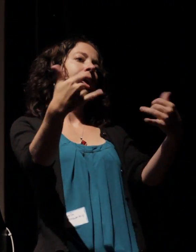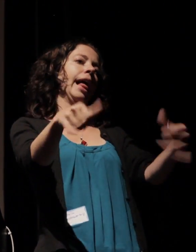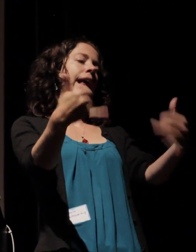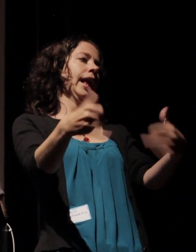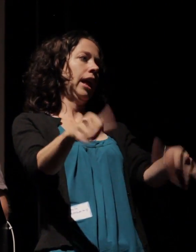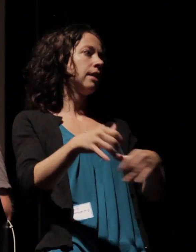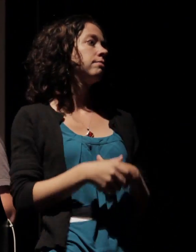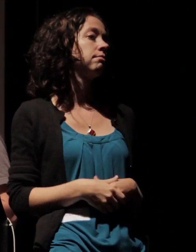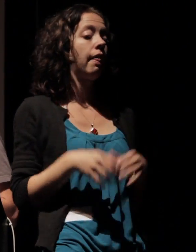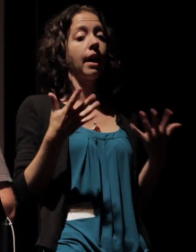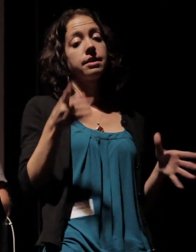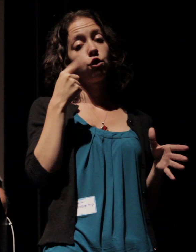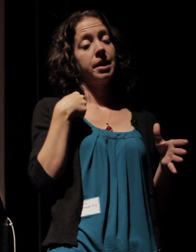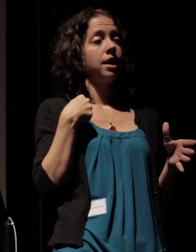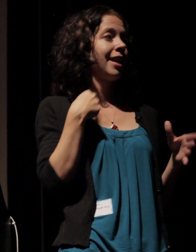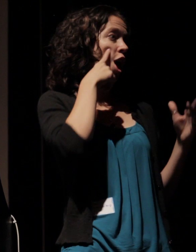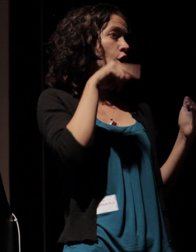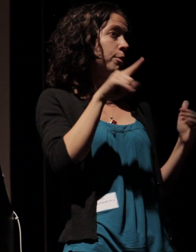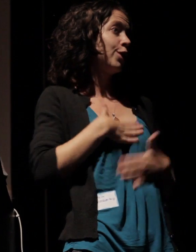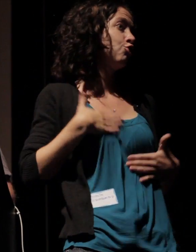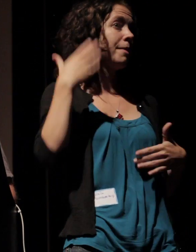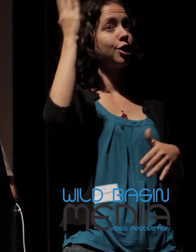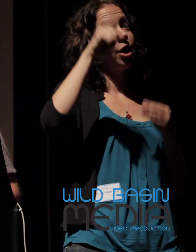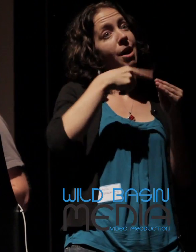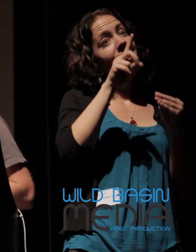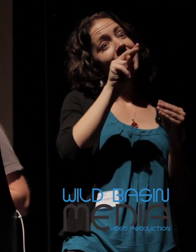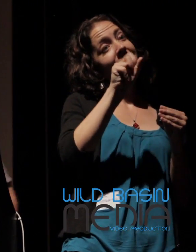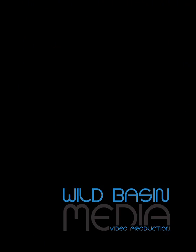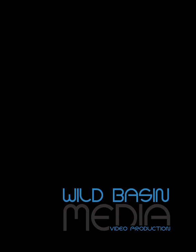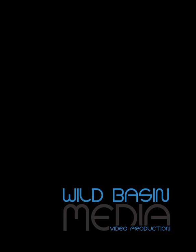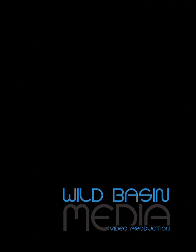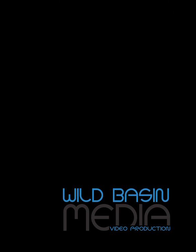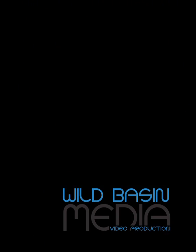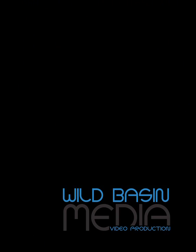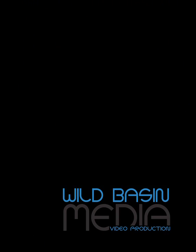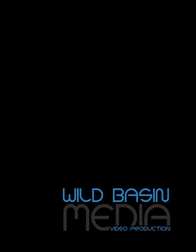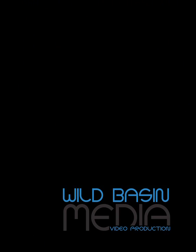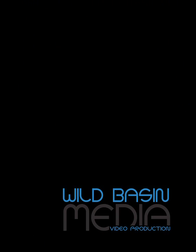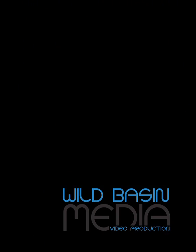with. So that's it for me, and I hope you all enjoyed my talk about DNS in 5 minutes. Thank you.